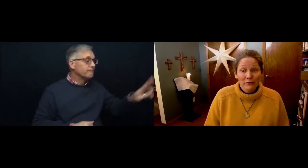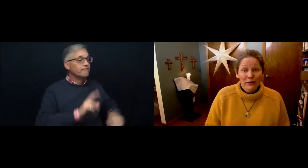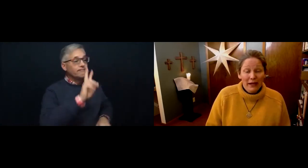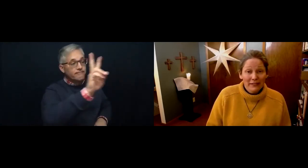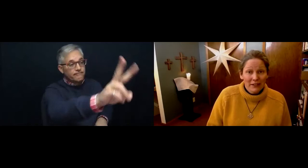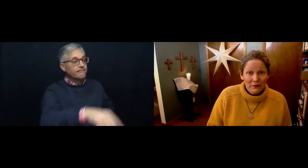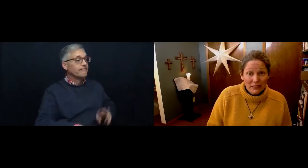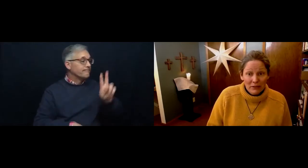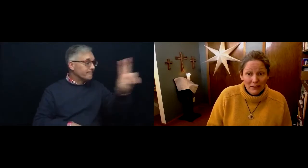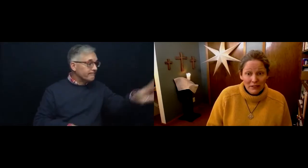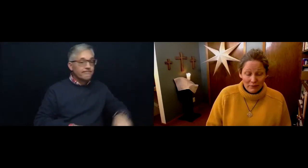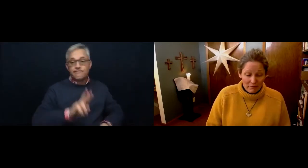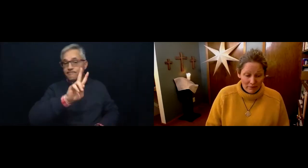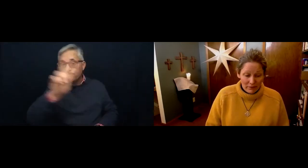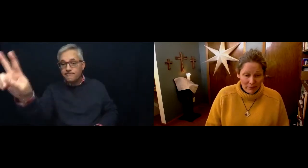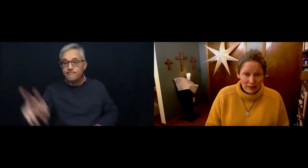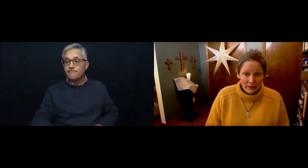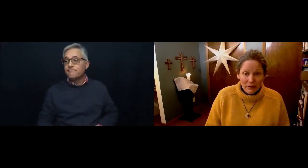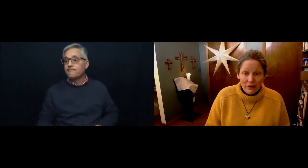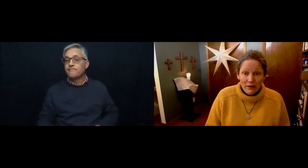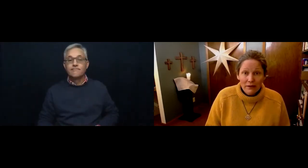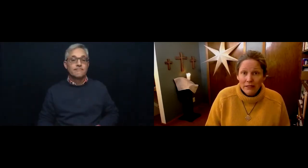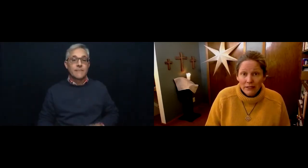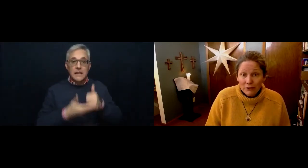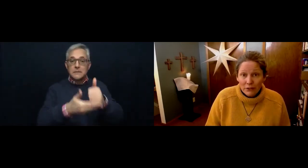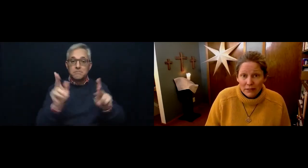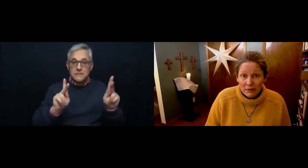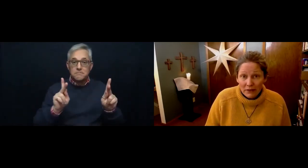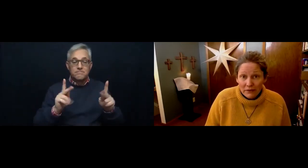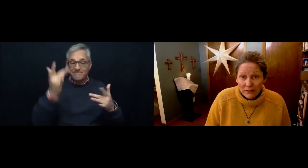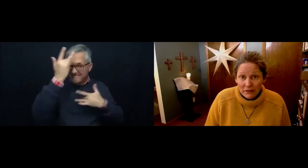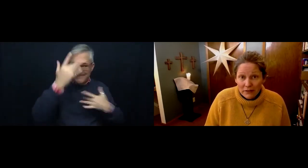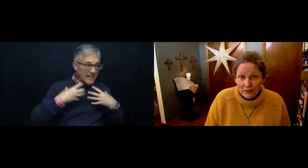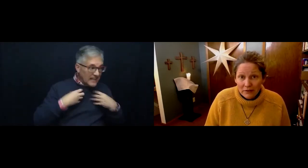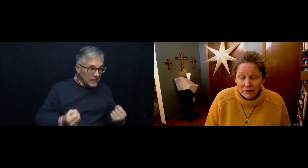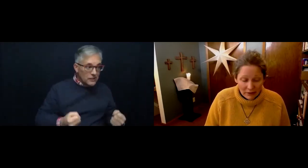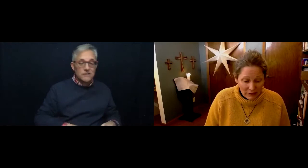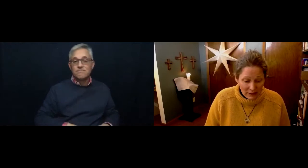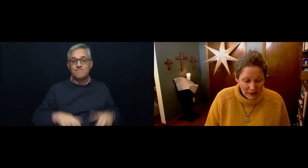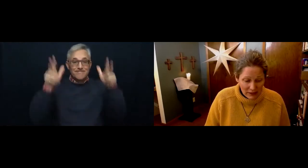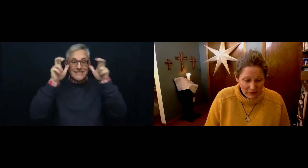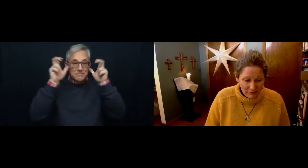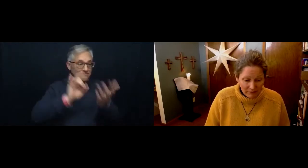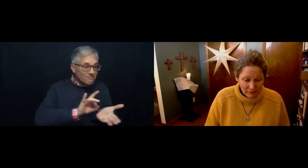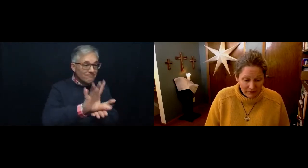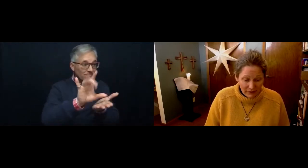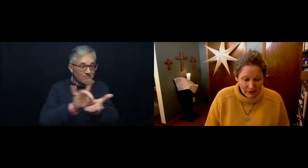to cast out demons, they didn't trust themselves.